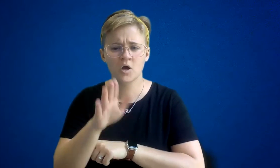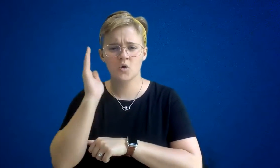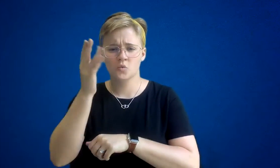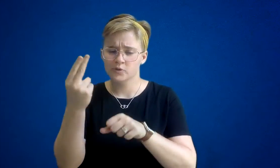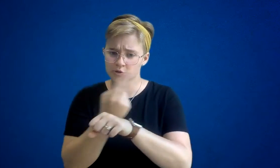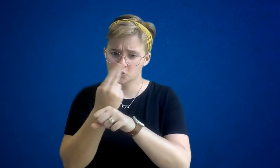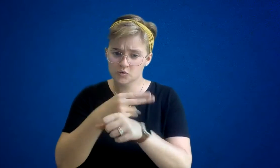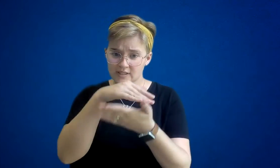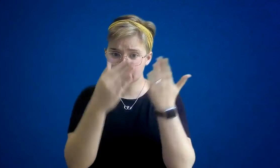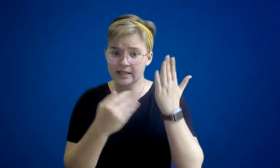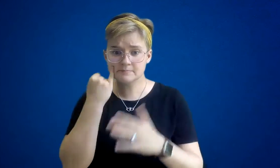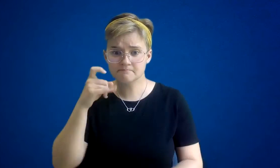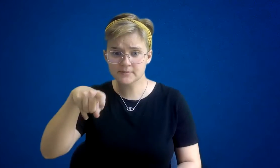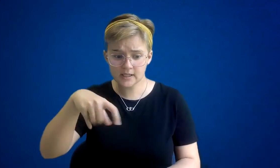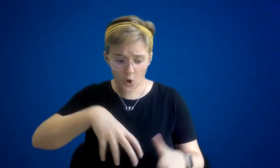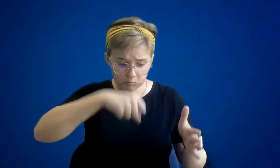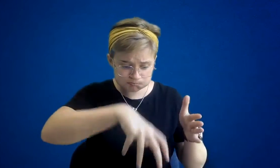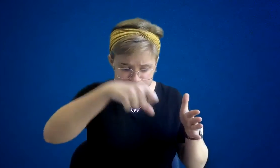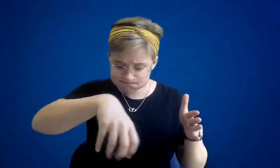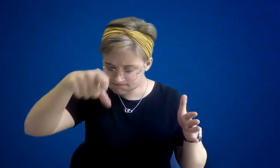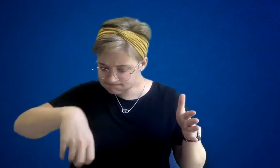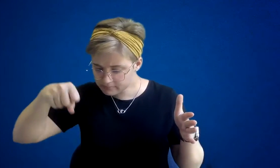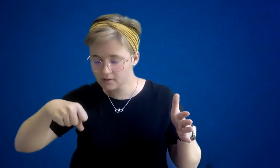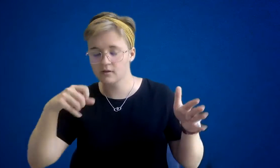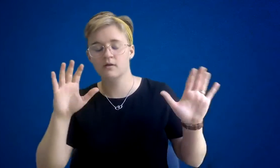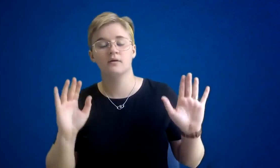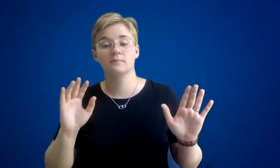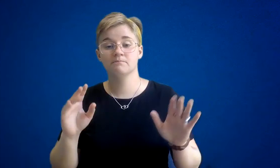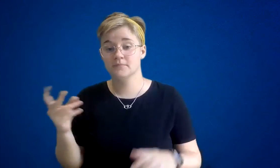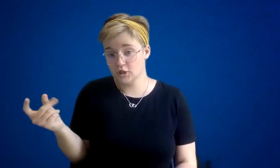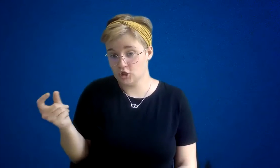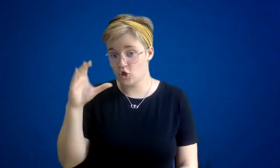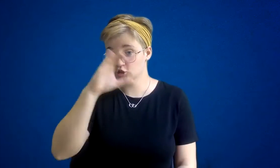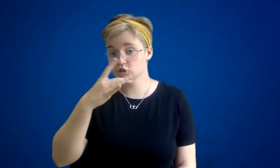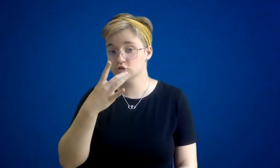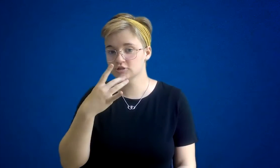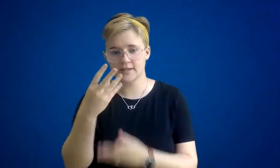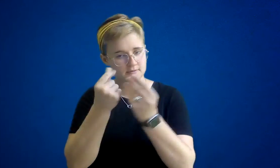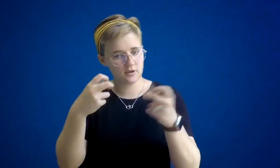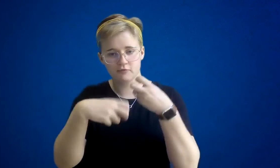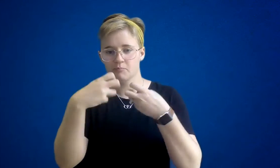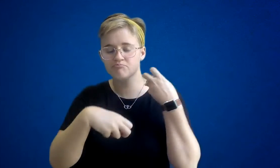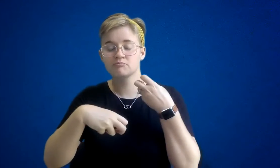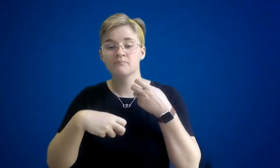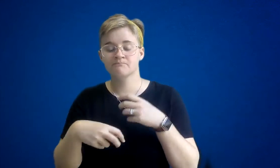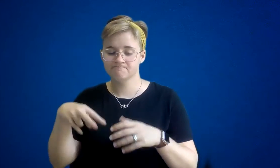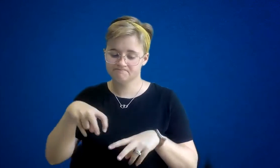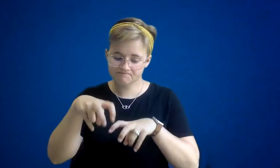problem. She walked over and stood in front of the plow. In her mouth was the harness she wore during the winter when